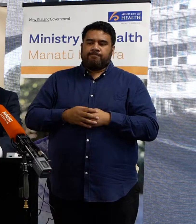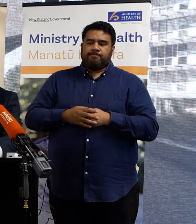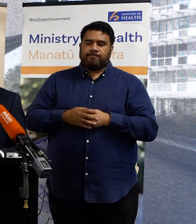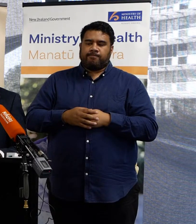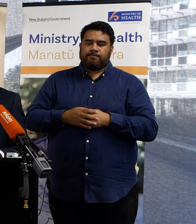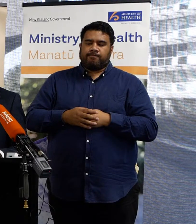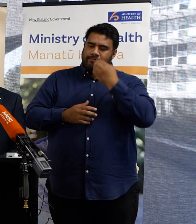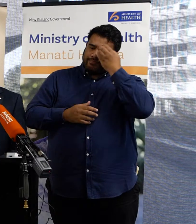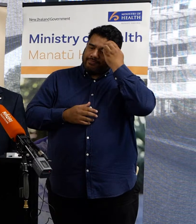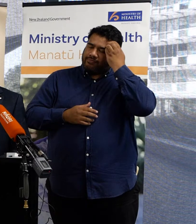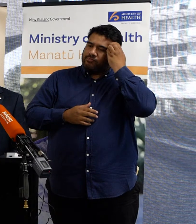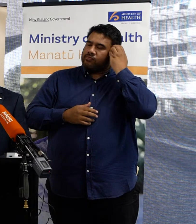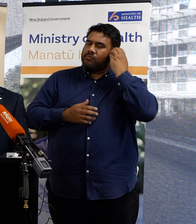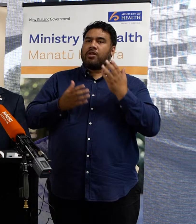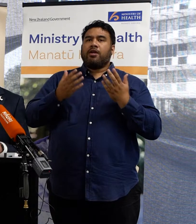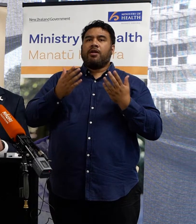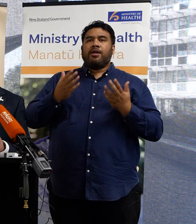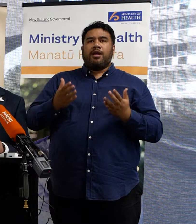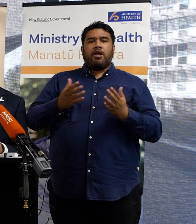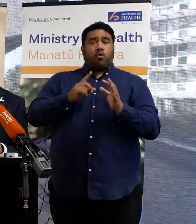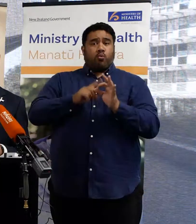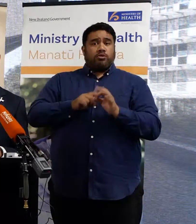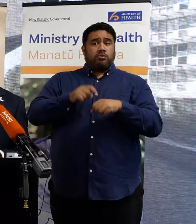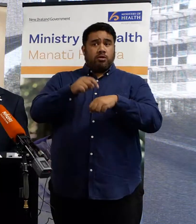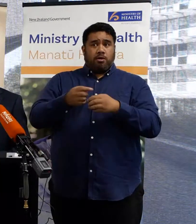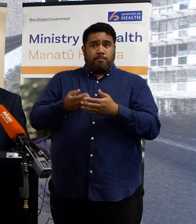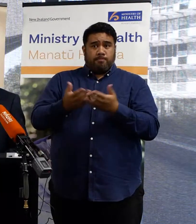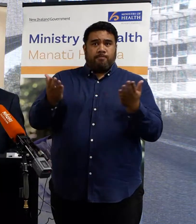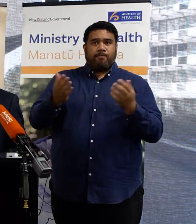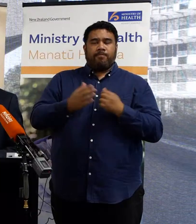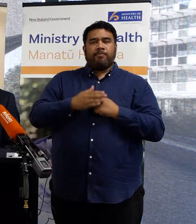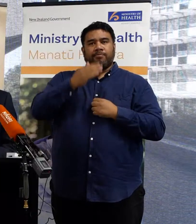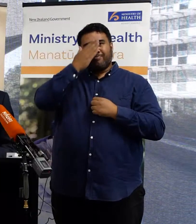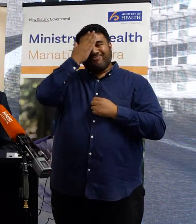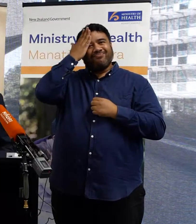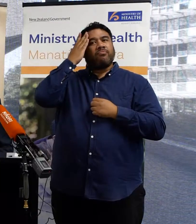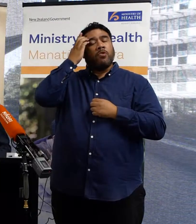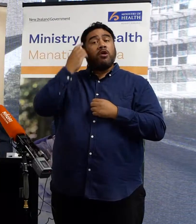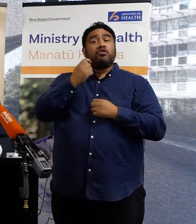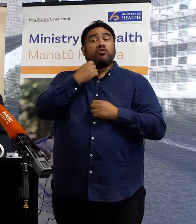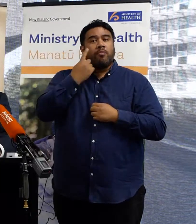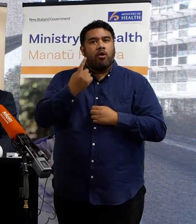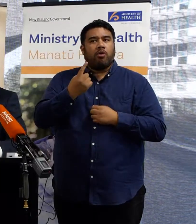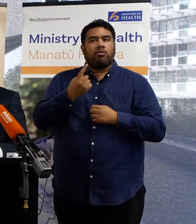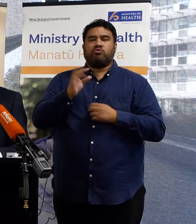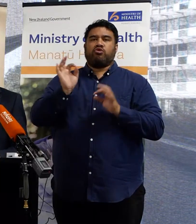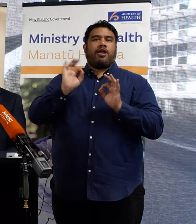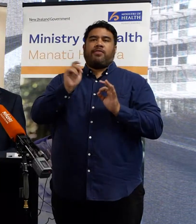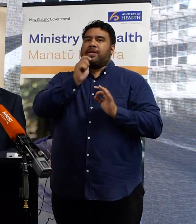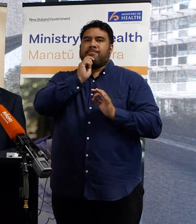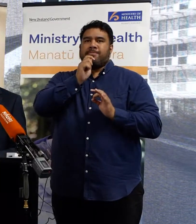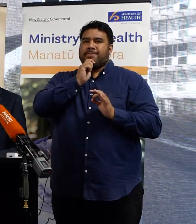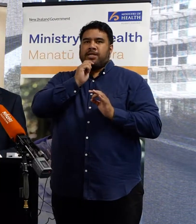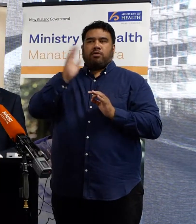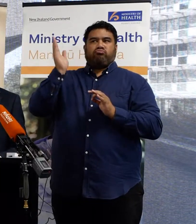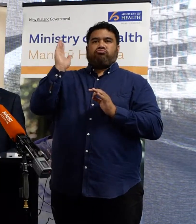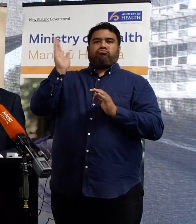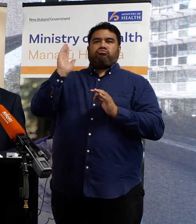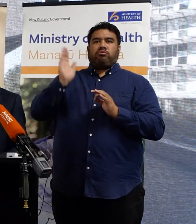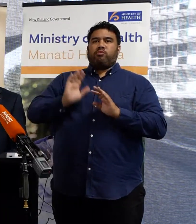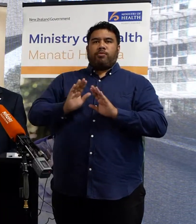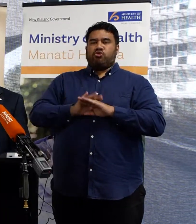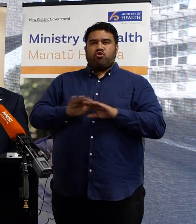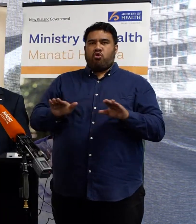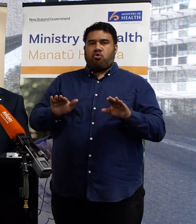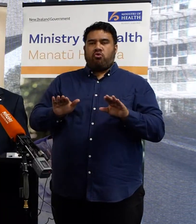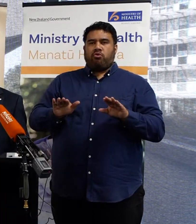I finish and we take questions, just to alert you, there's no media stand-up planned for tomorrow, depending on what happens, but we will